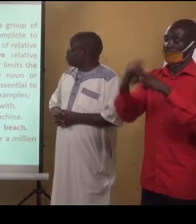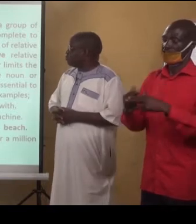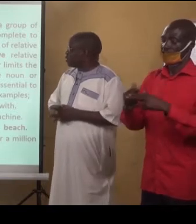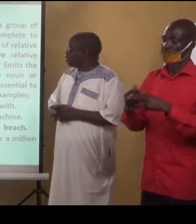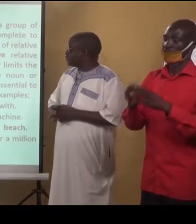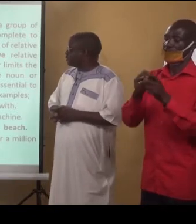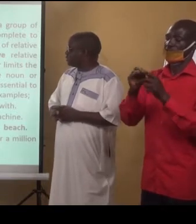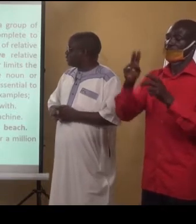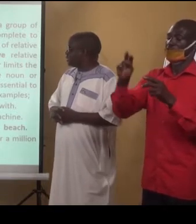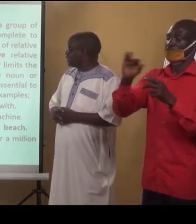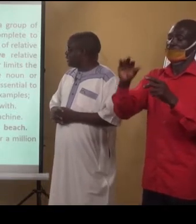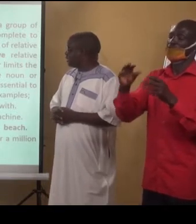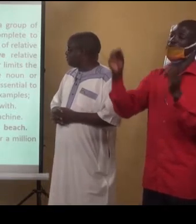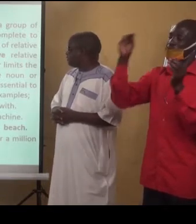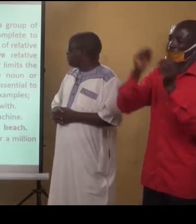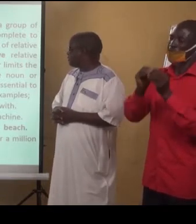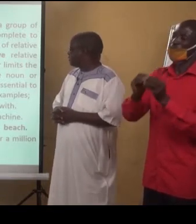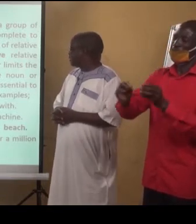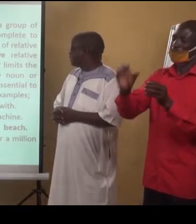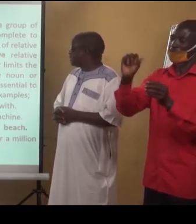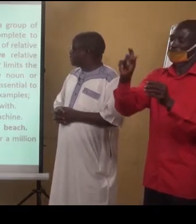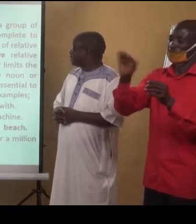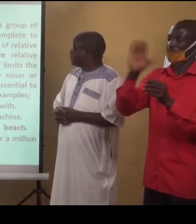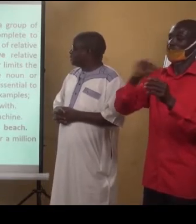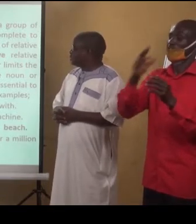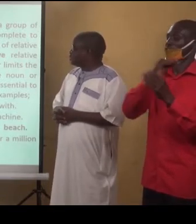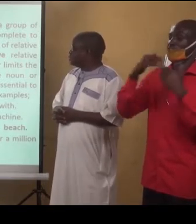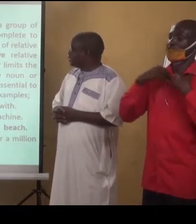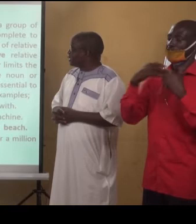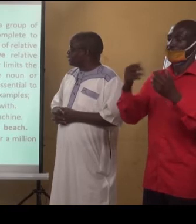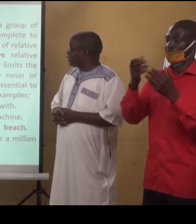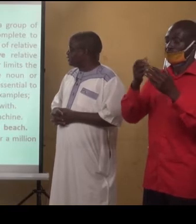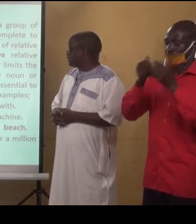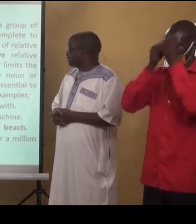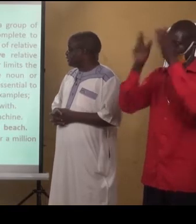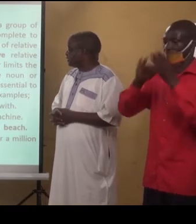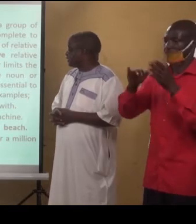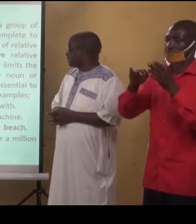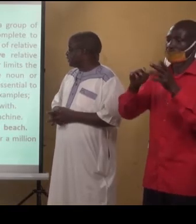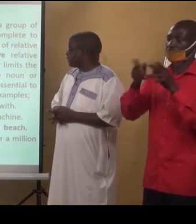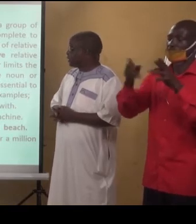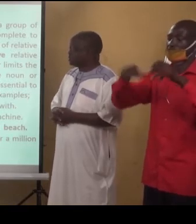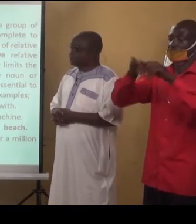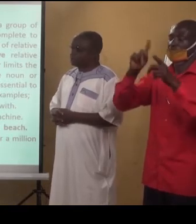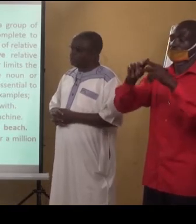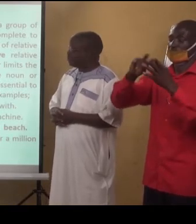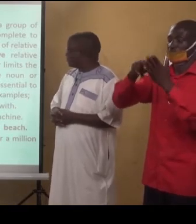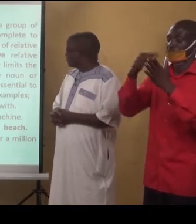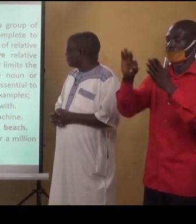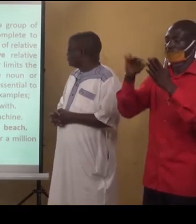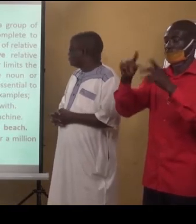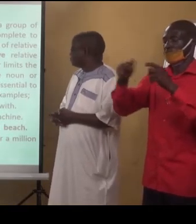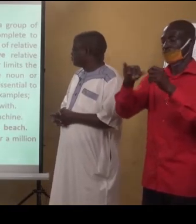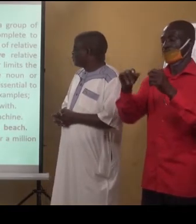pronoun more specific and have information essential to the meaning of the sentence. Now here are some